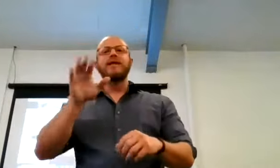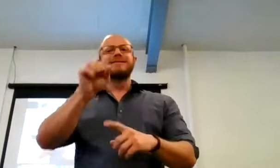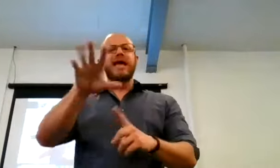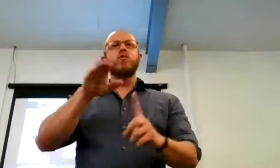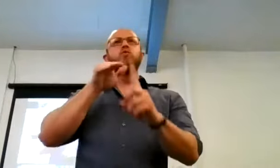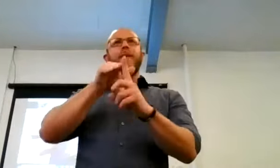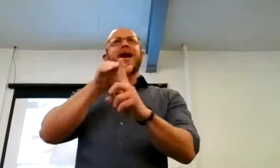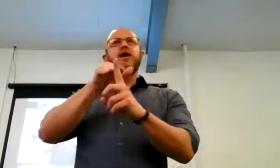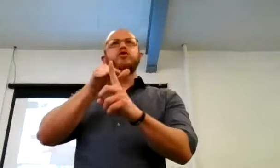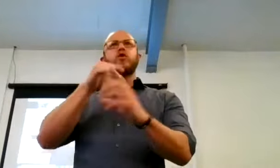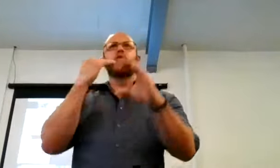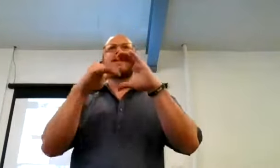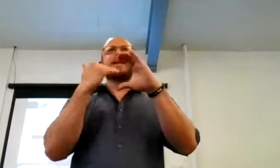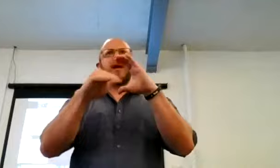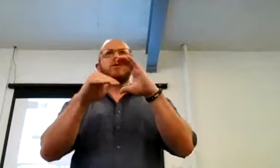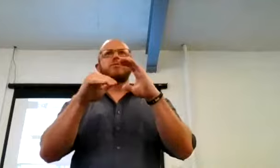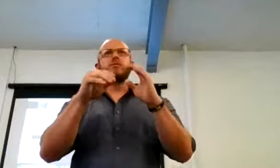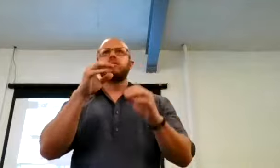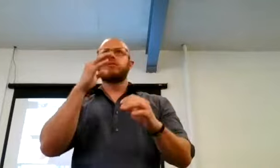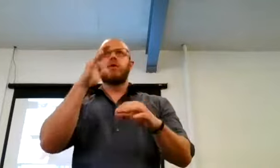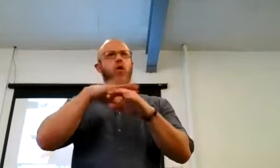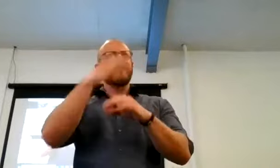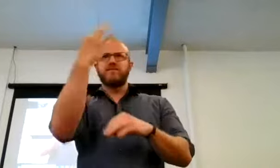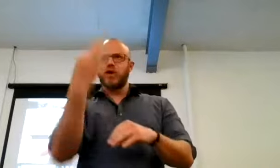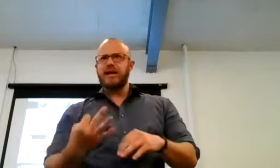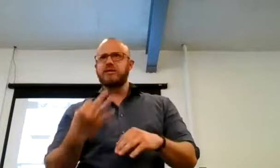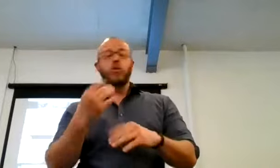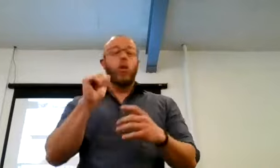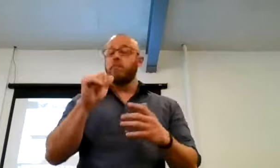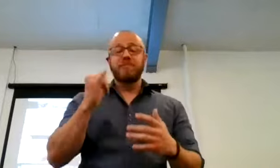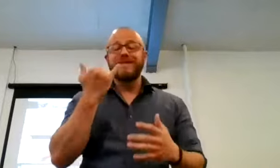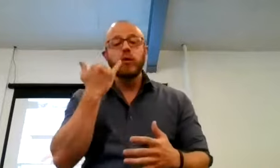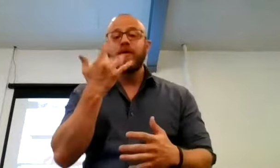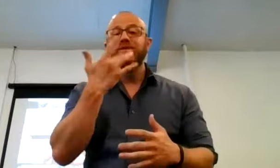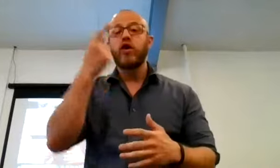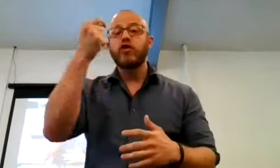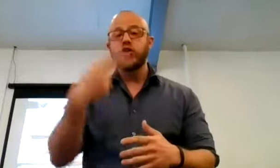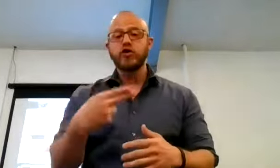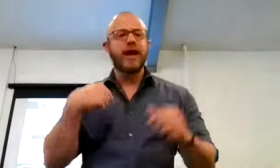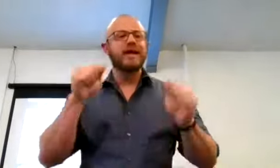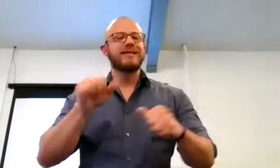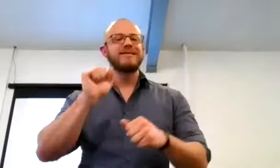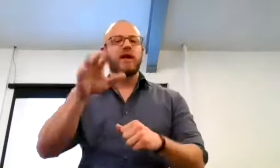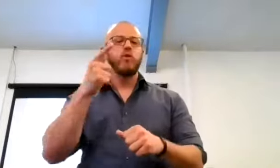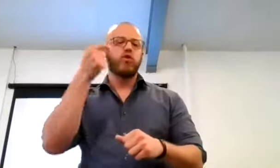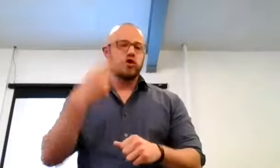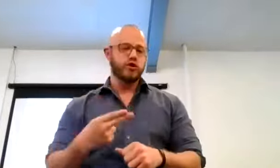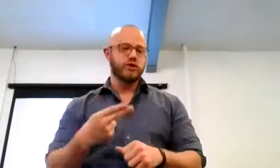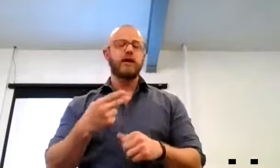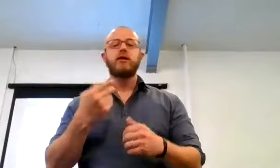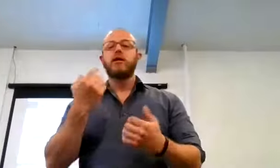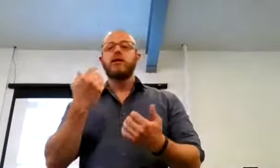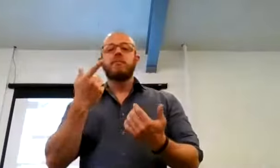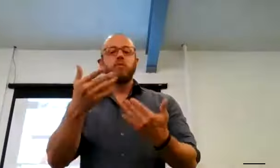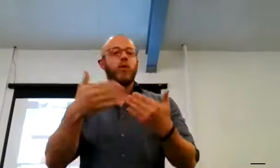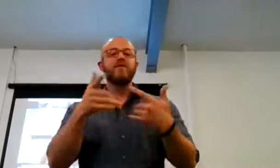that? And I will send you some reminders, emails every Friday, prefer if you, maybe prefer Thursdays, I'll do that